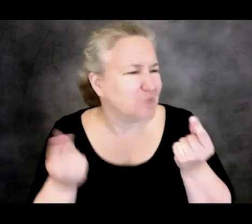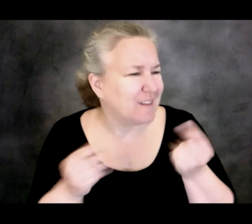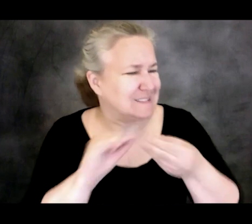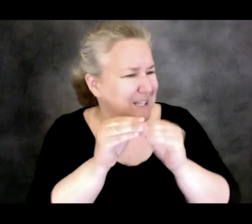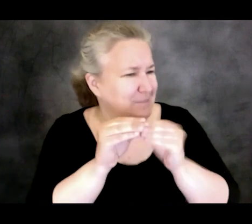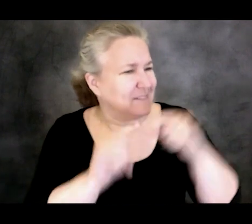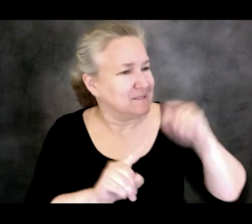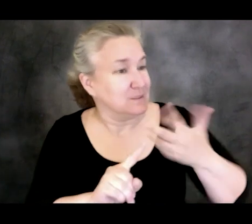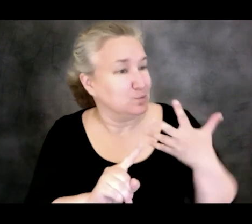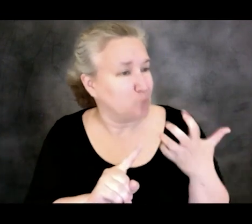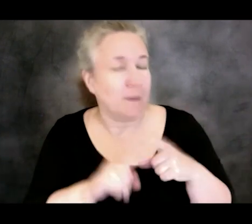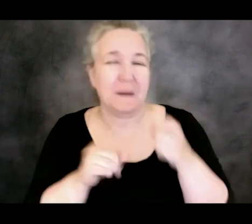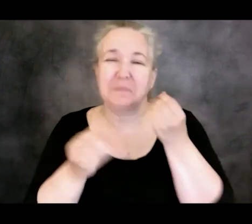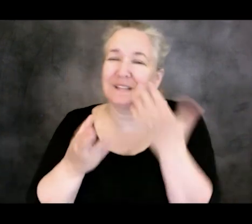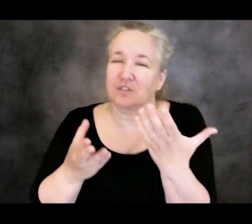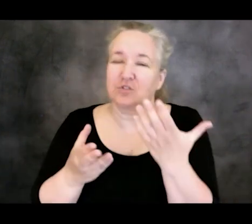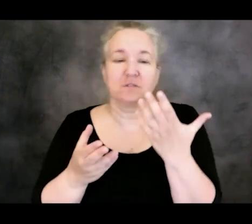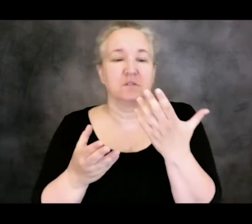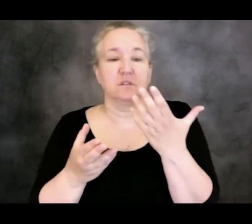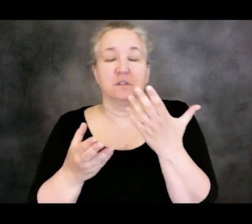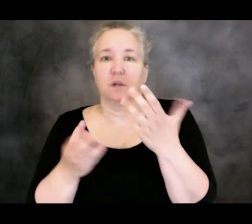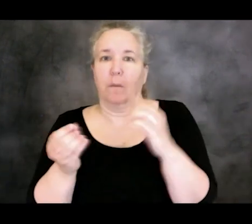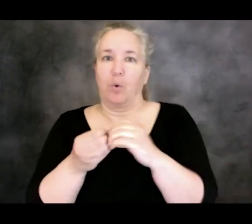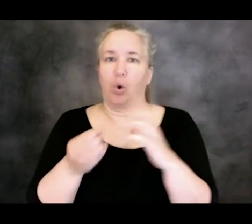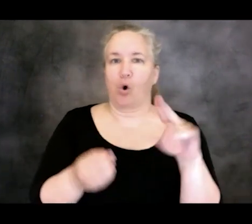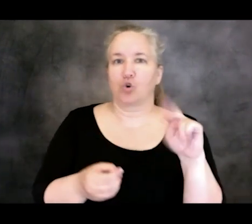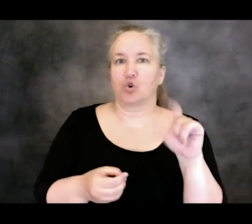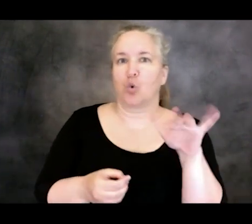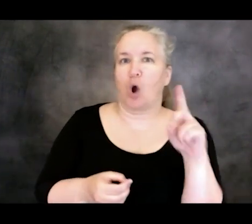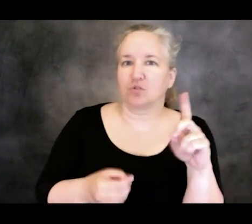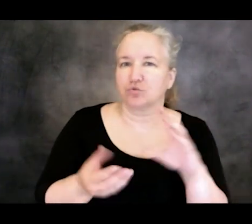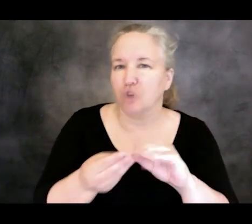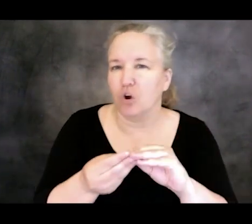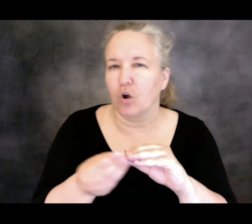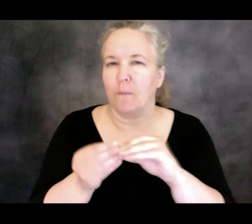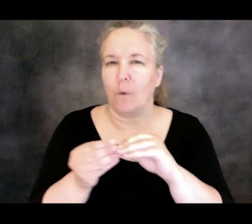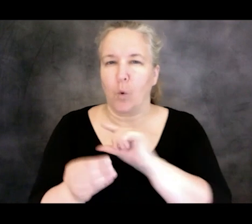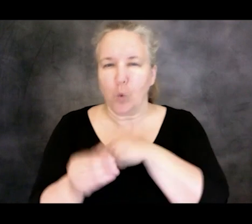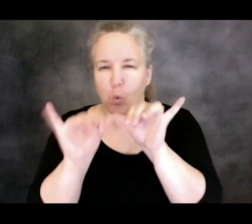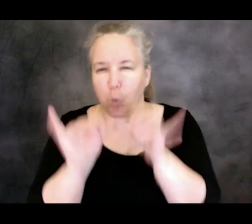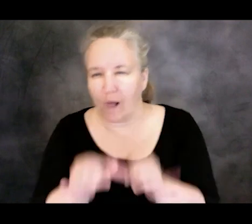of nuanced and qualitative story, and I'm very proud that I've been able to